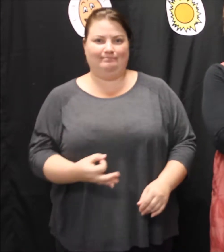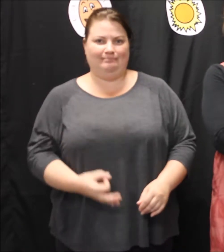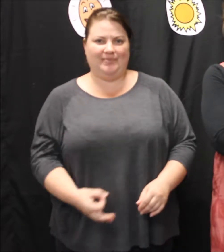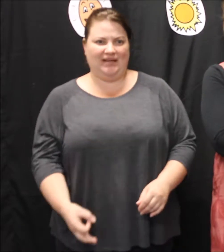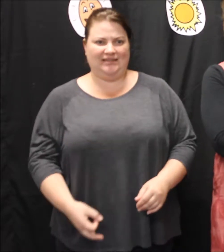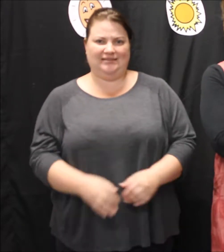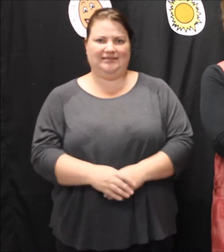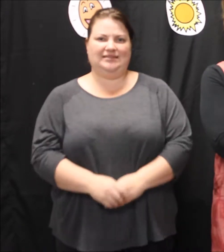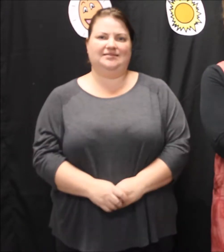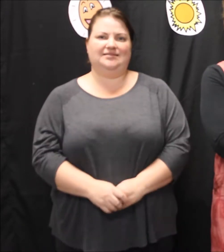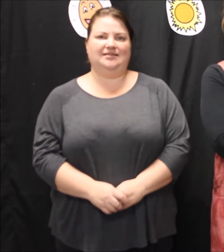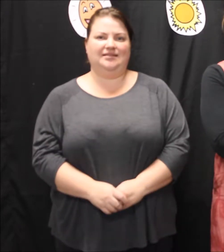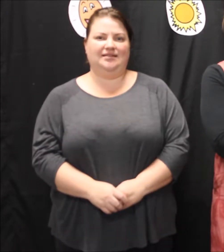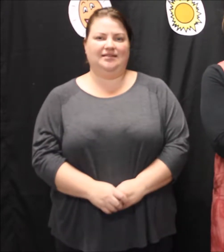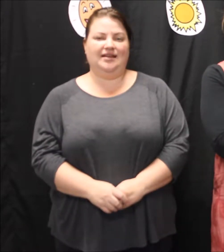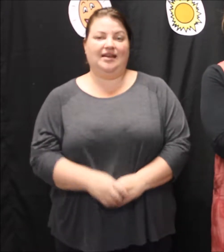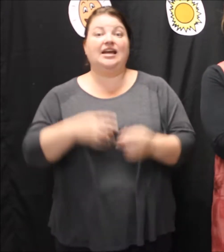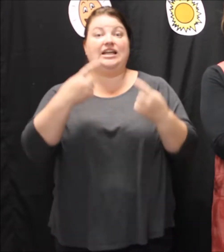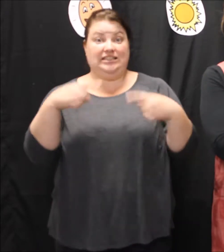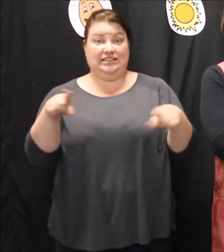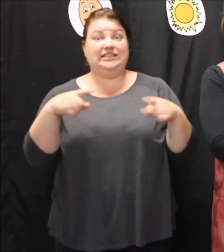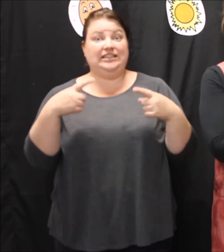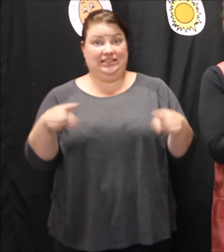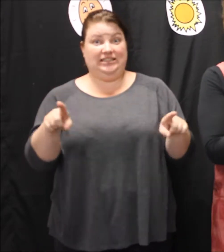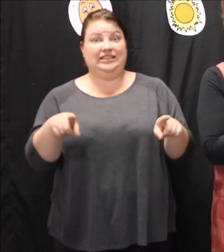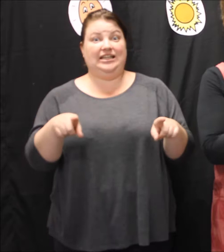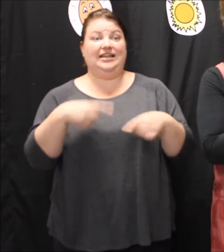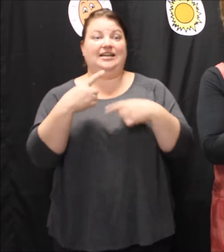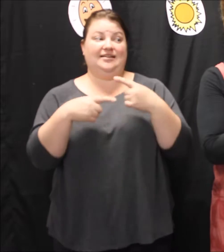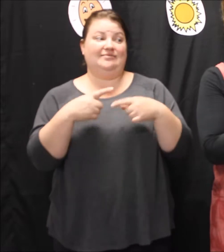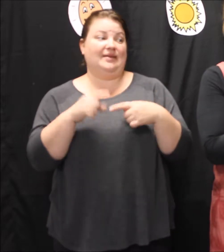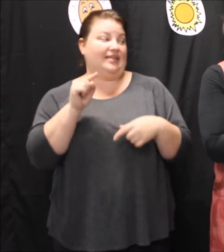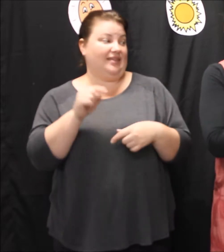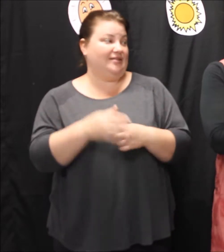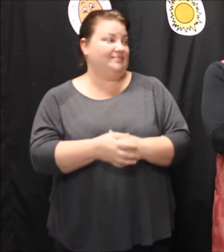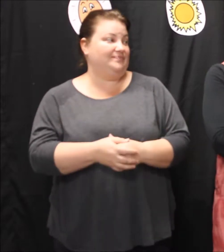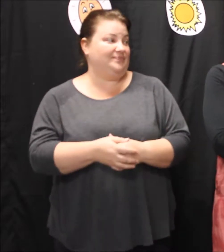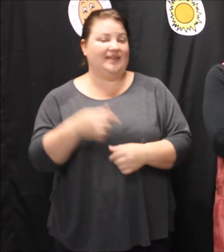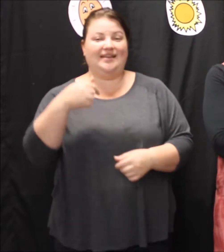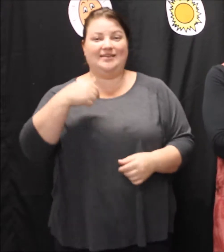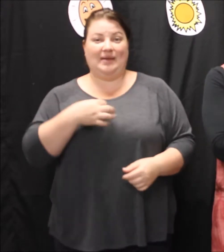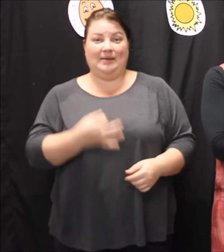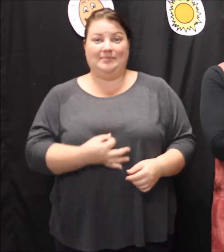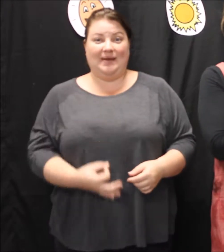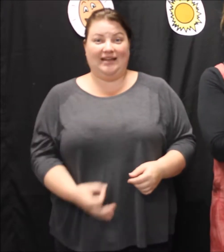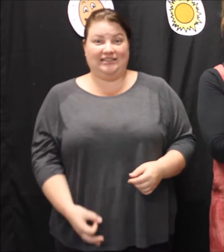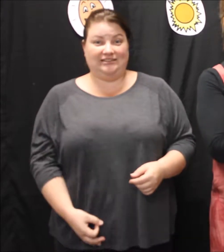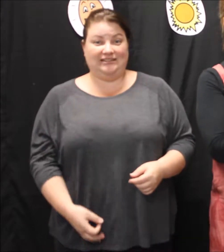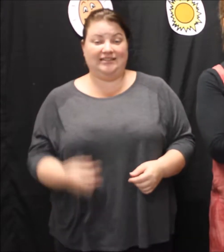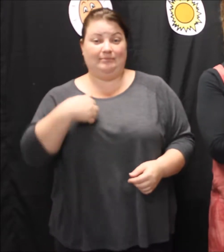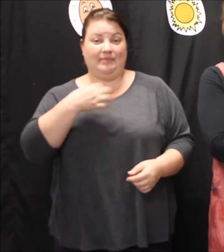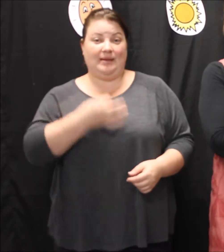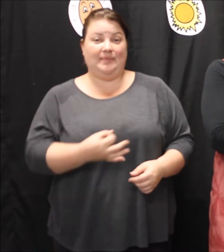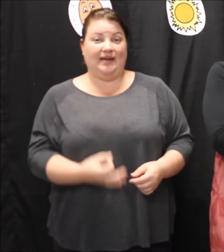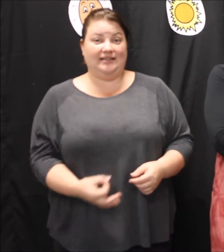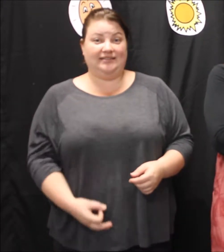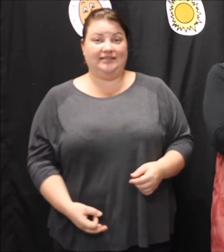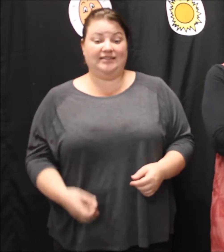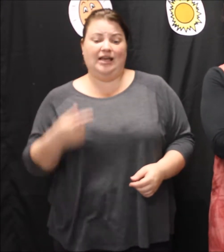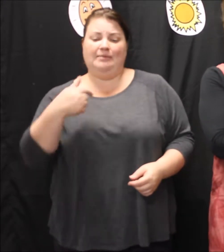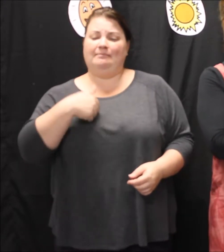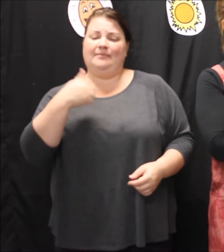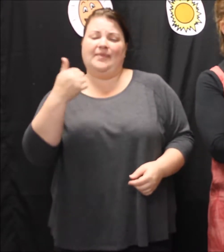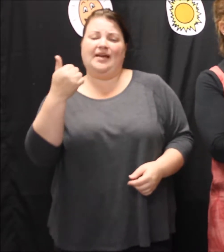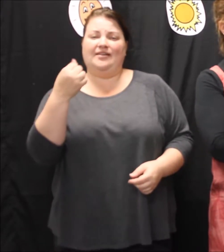so much he sang this song. My buttons, my